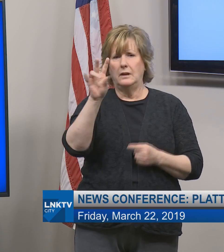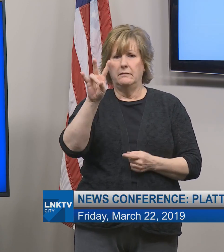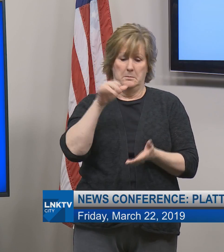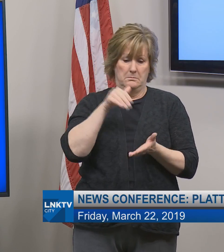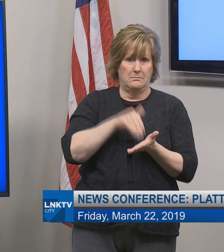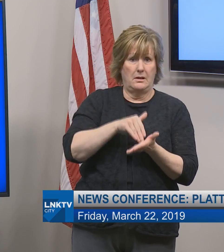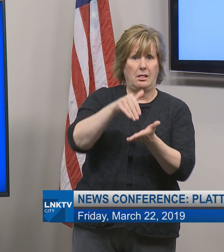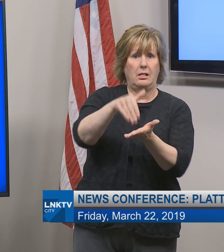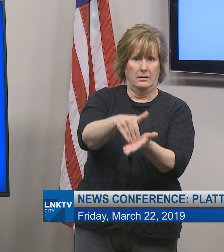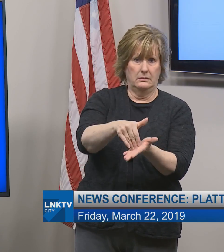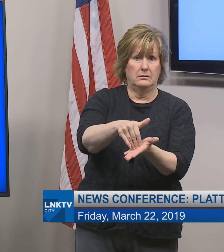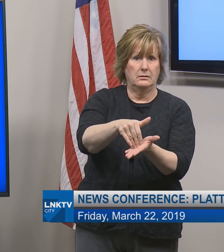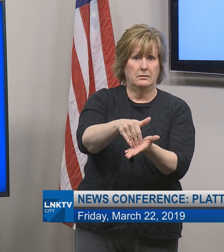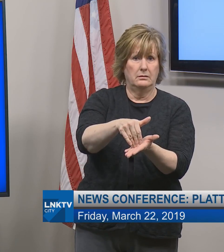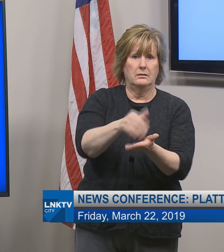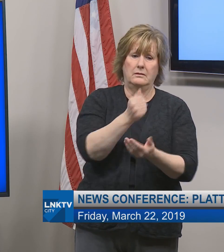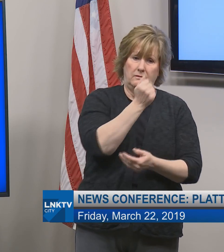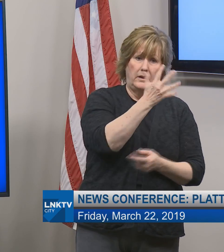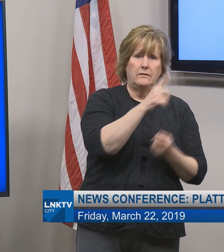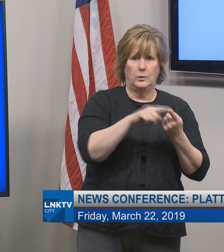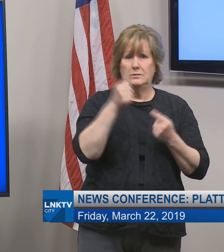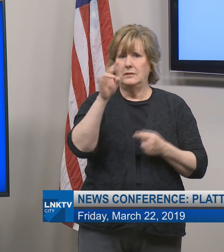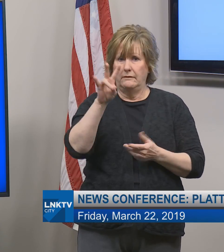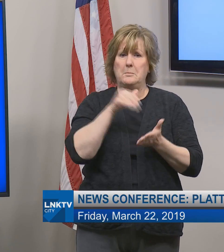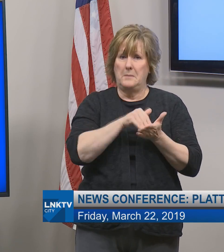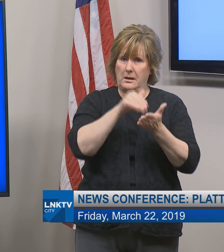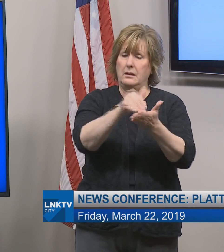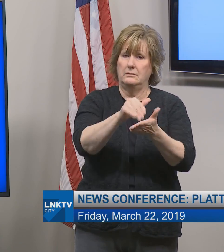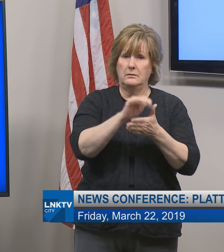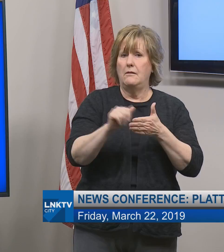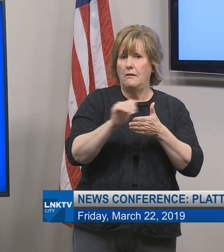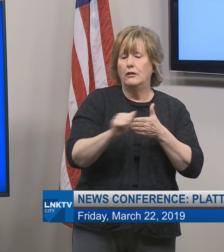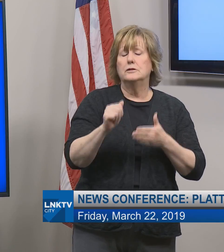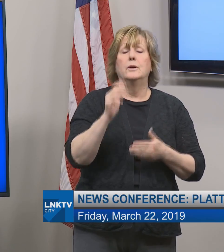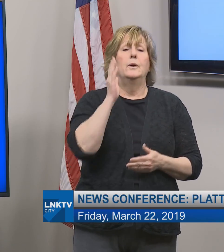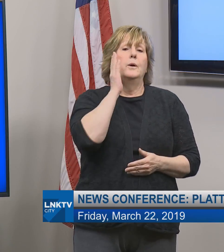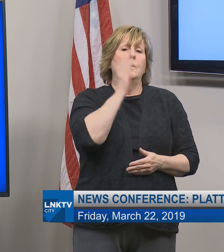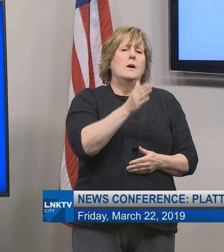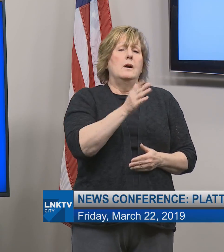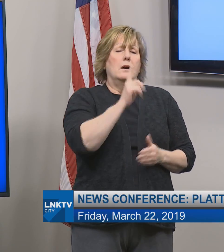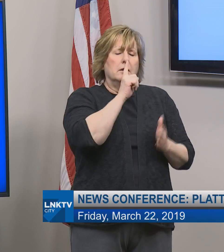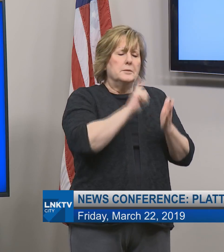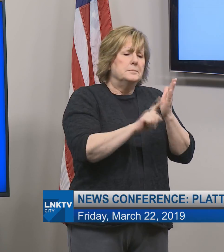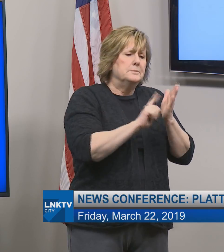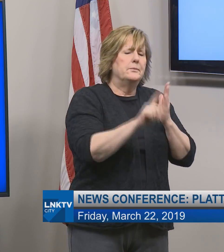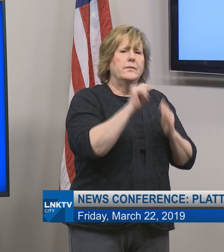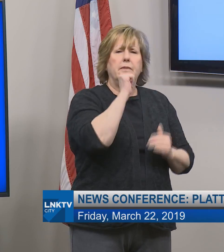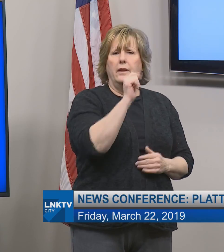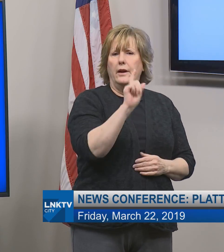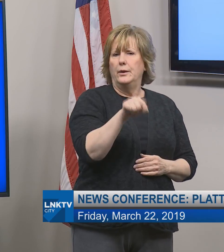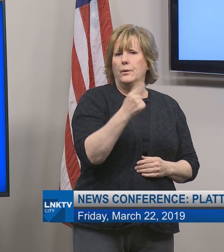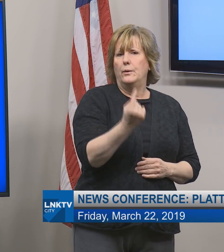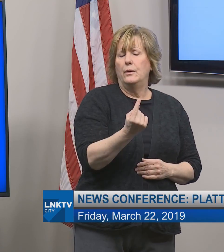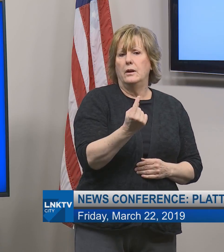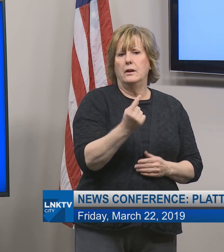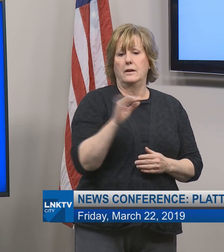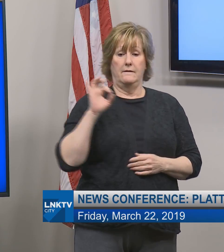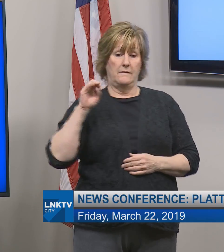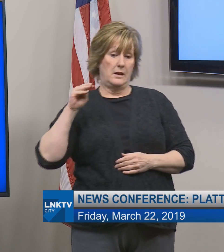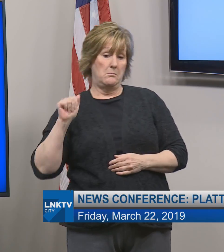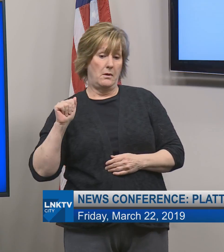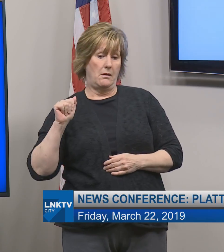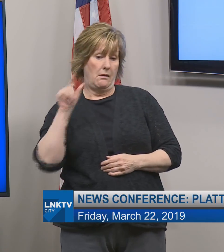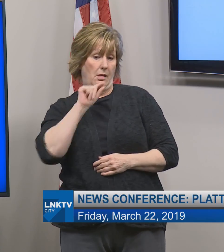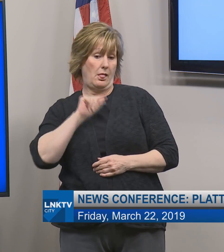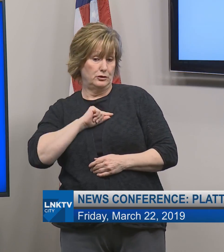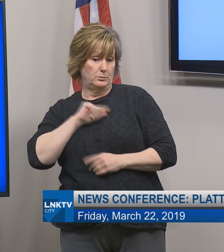million. $15 to $17 million, and we will explore not only what's FEMA eligible.